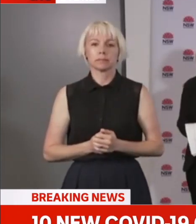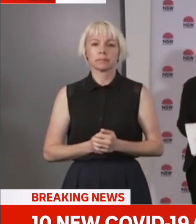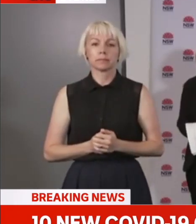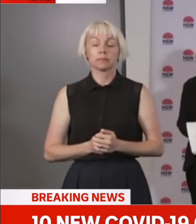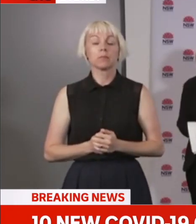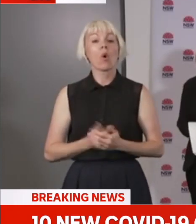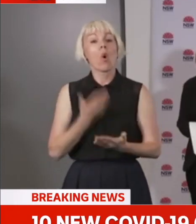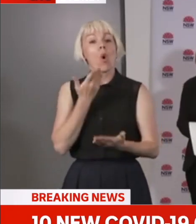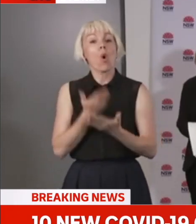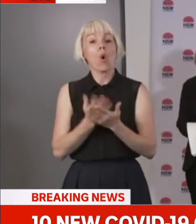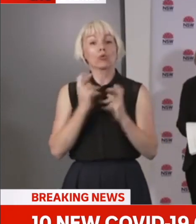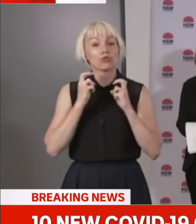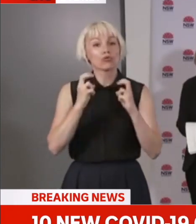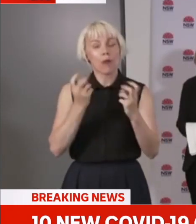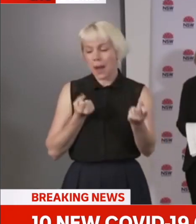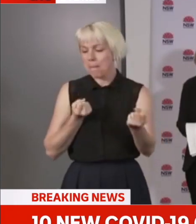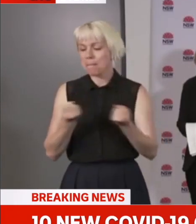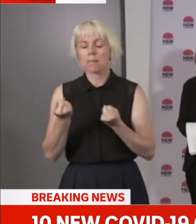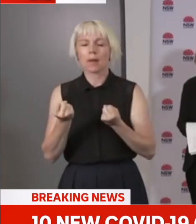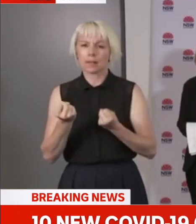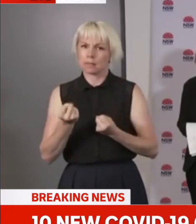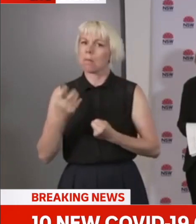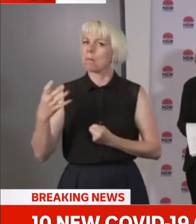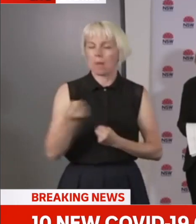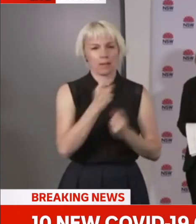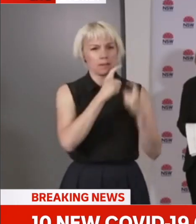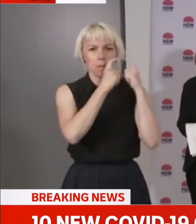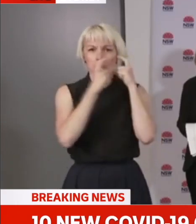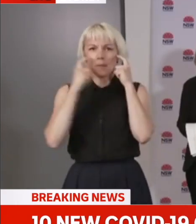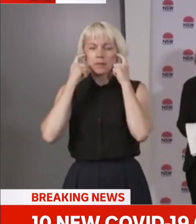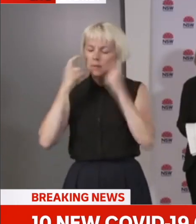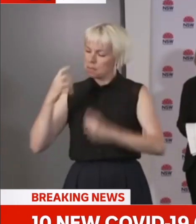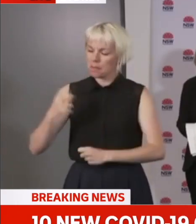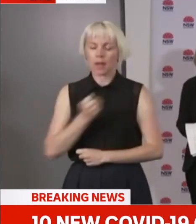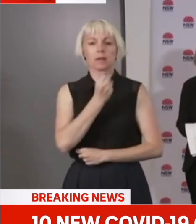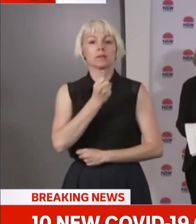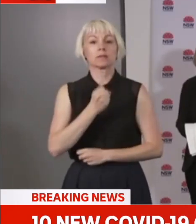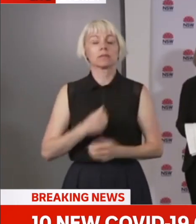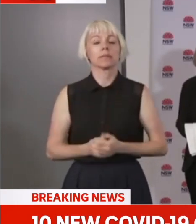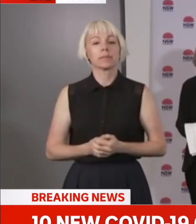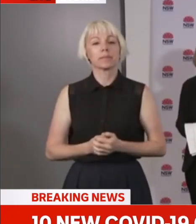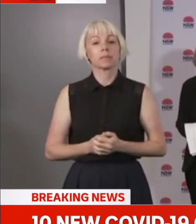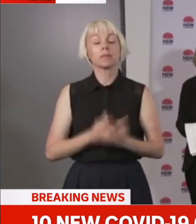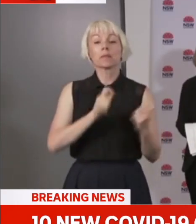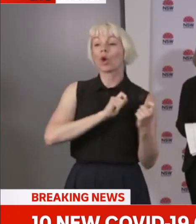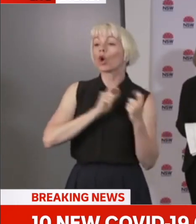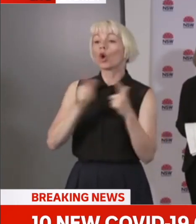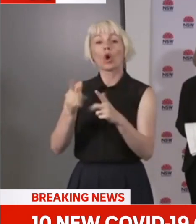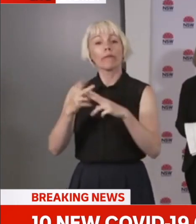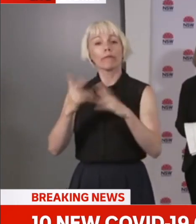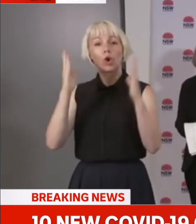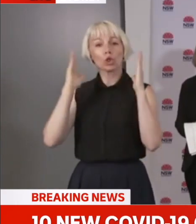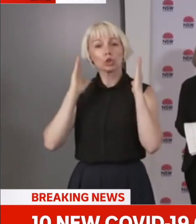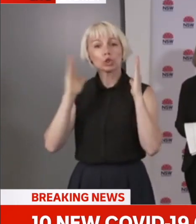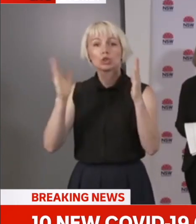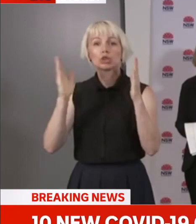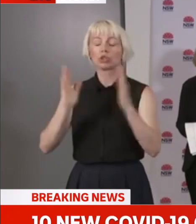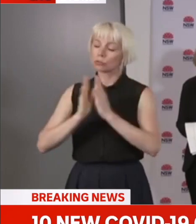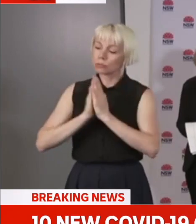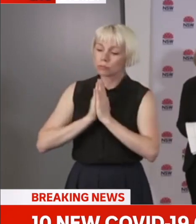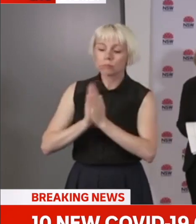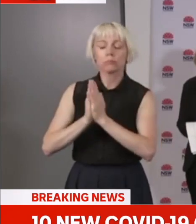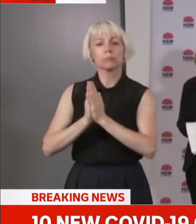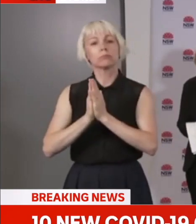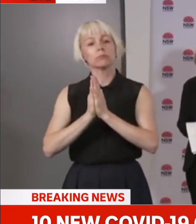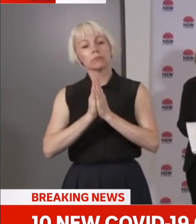without wearing a mask. Nobody in Greater Sydney should be going to a supermarket, a place of worship, or other high-risk areas without